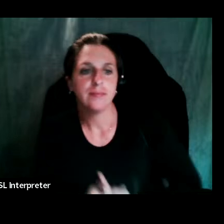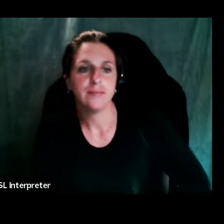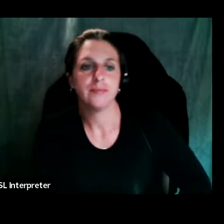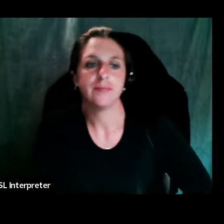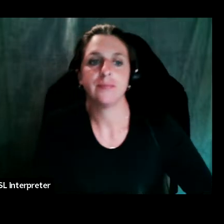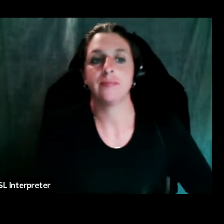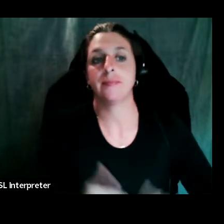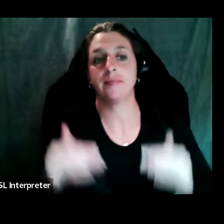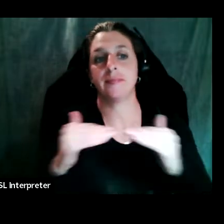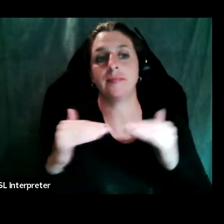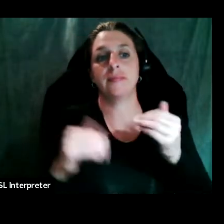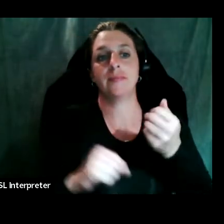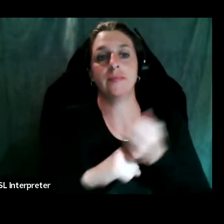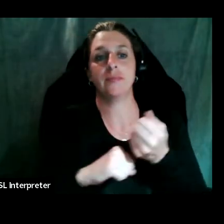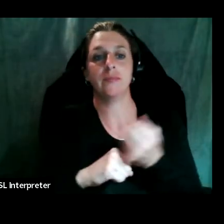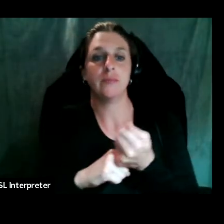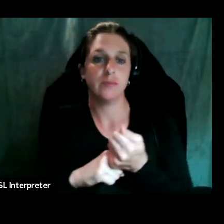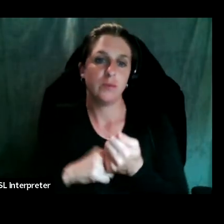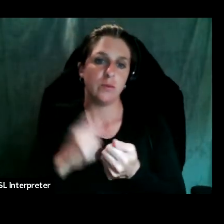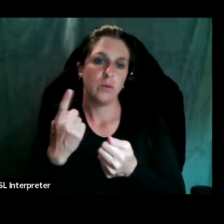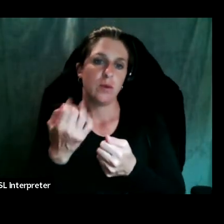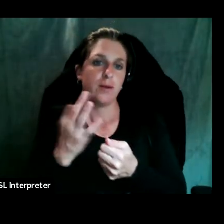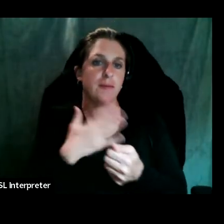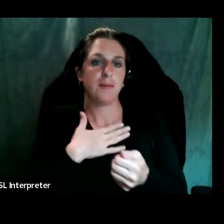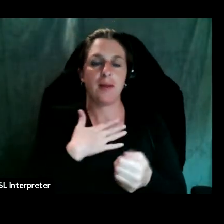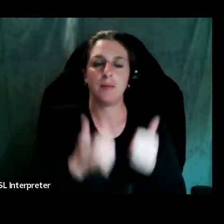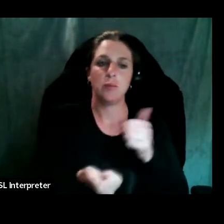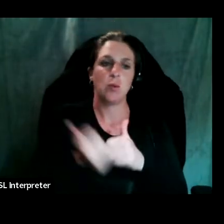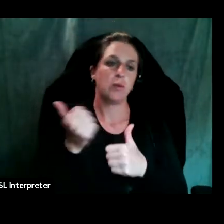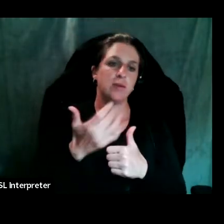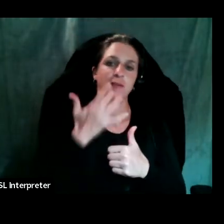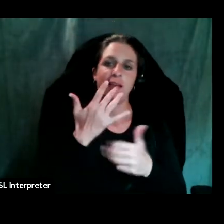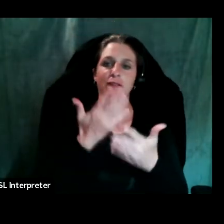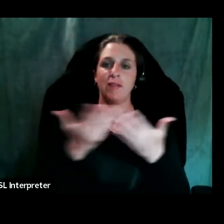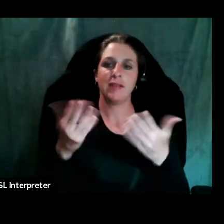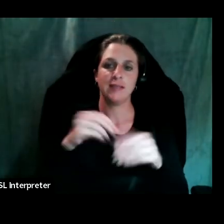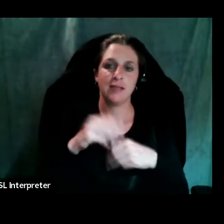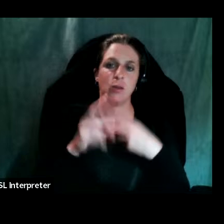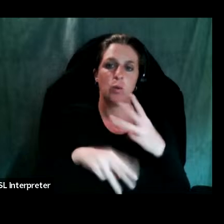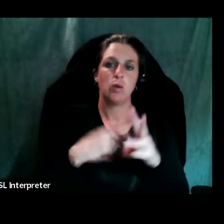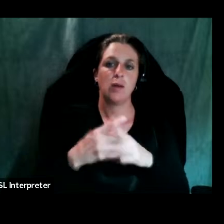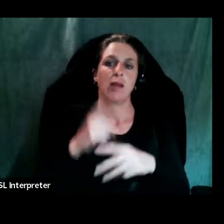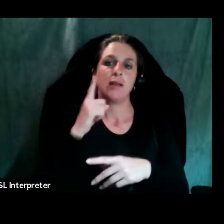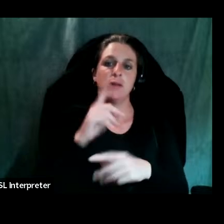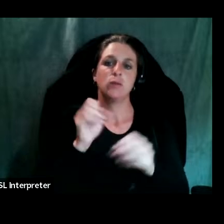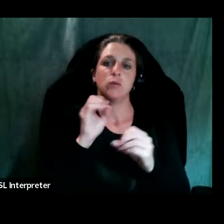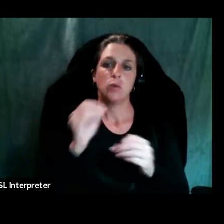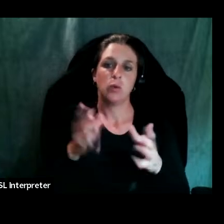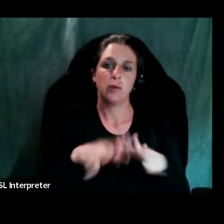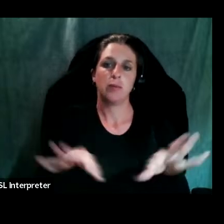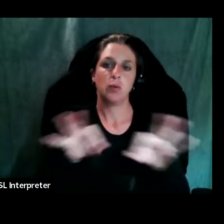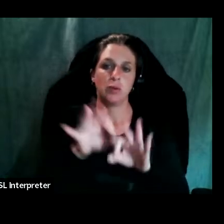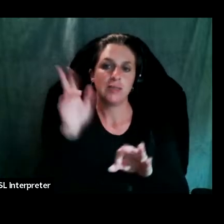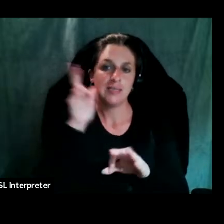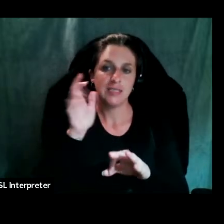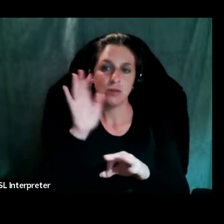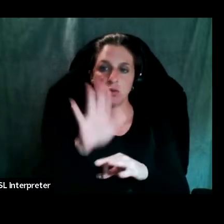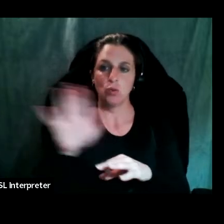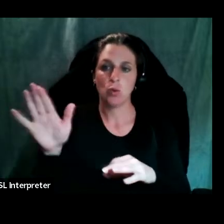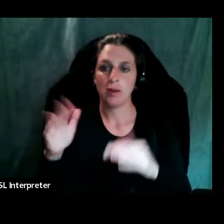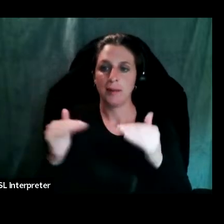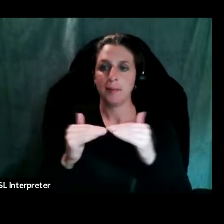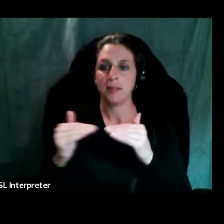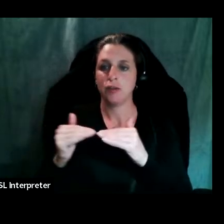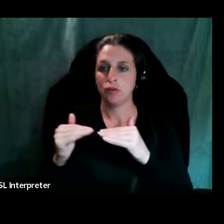Peer support is one of my most favorite things in the world. I think it's so important to hear your peers